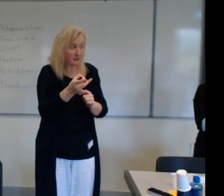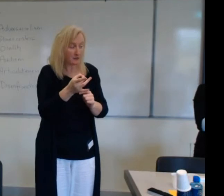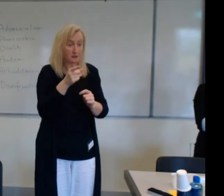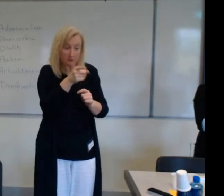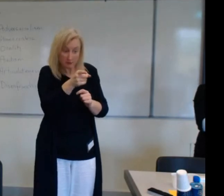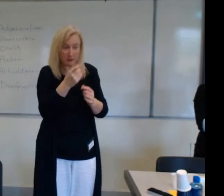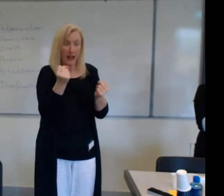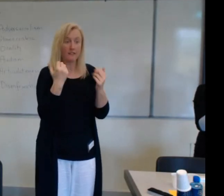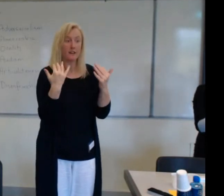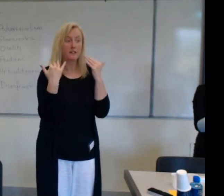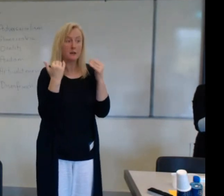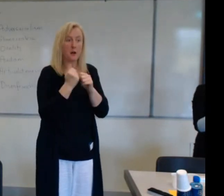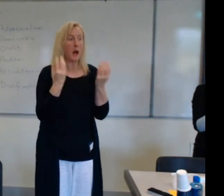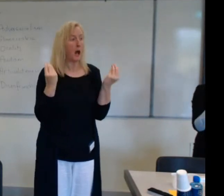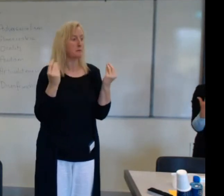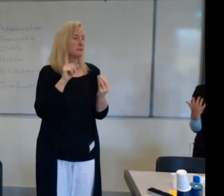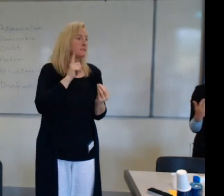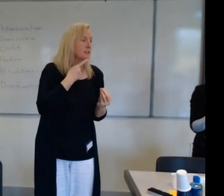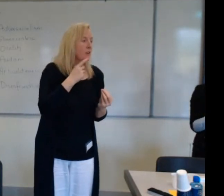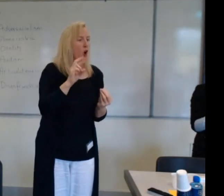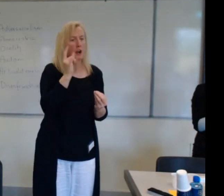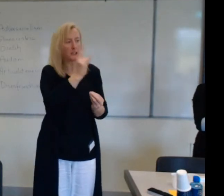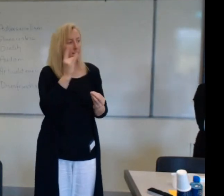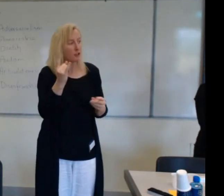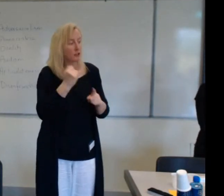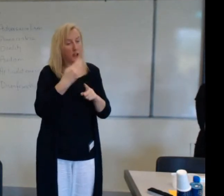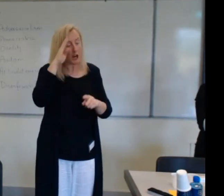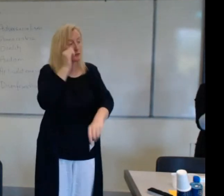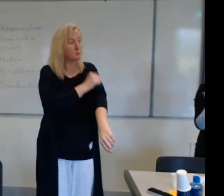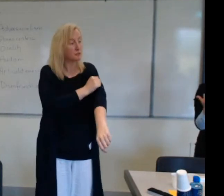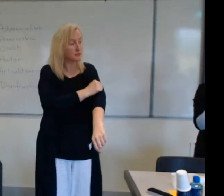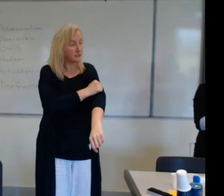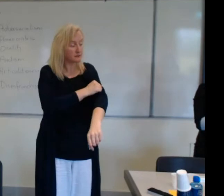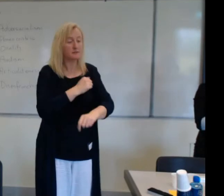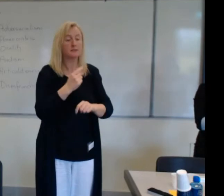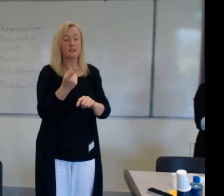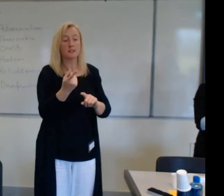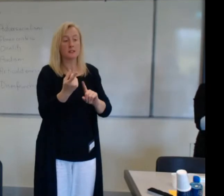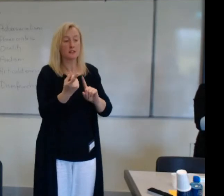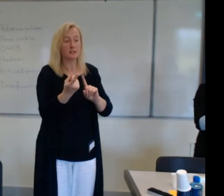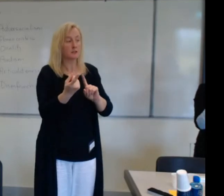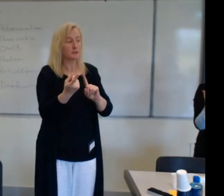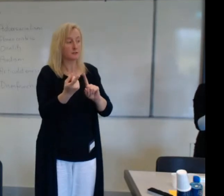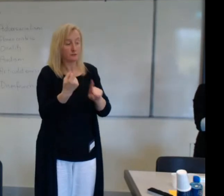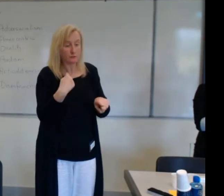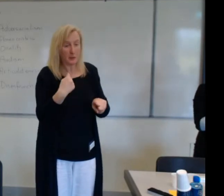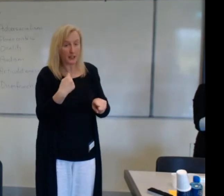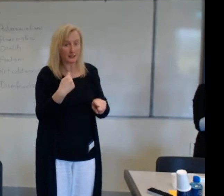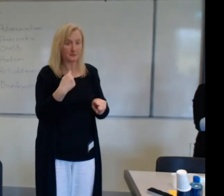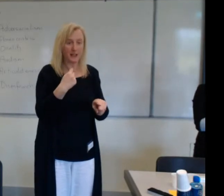information about how many deaf people or hard of hearing people are in the Irish prisons? And they they suggested me to contact